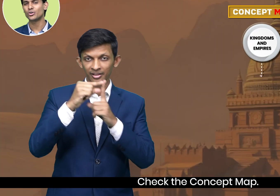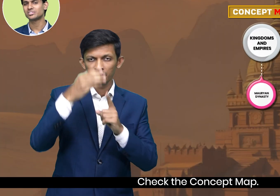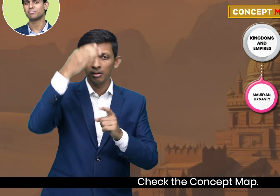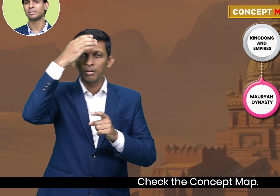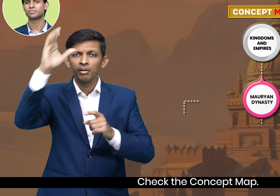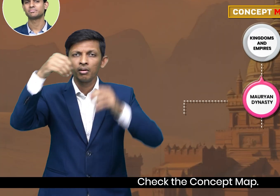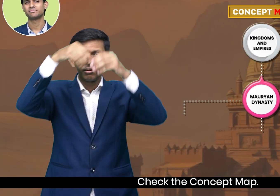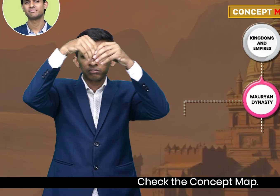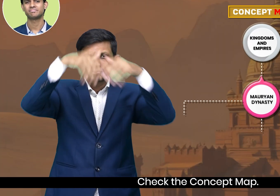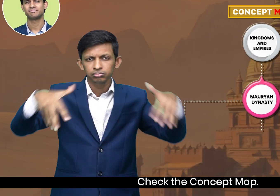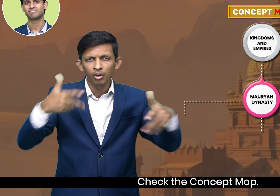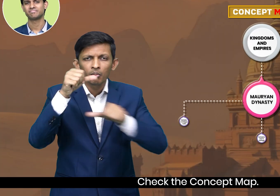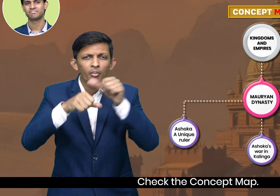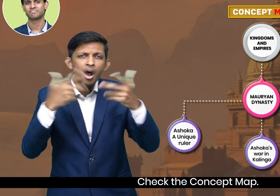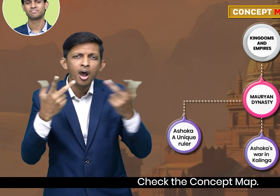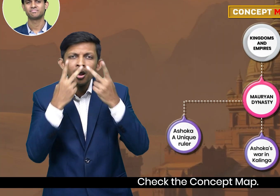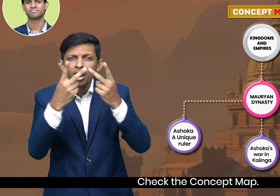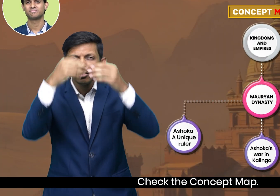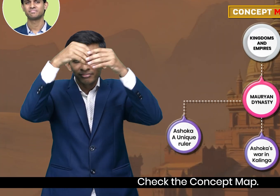Check the concept map.